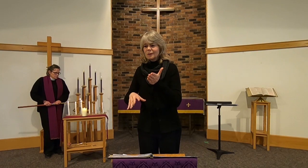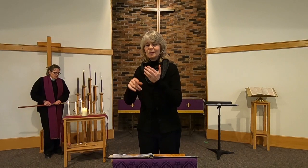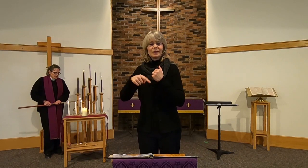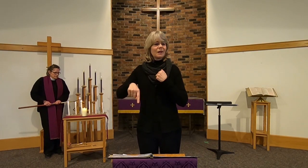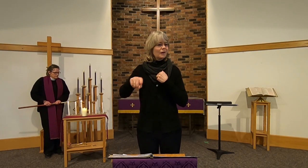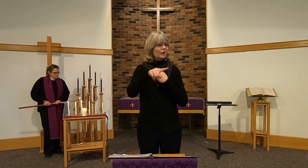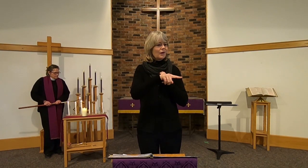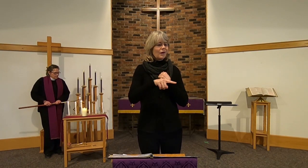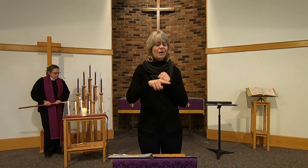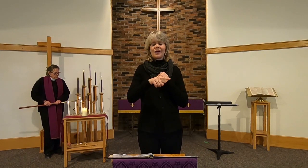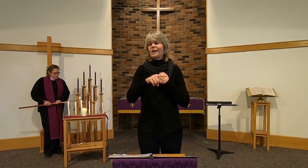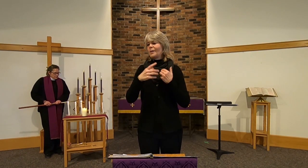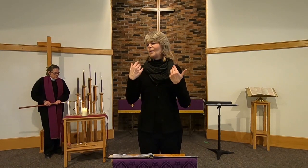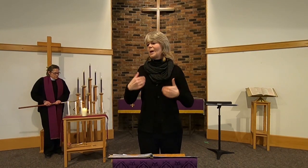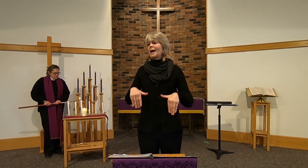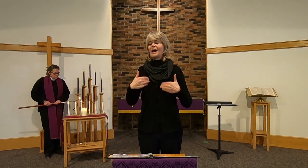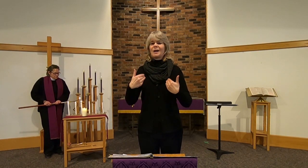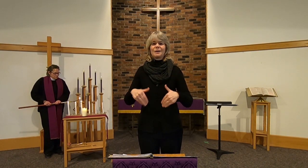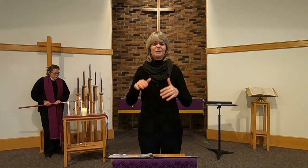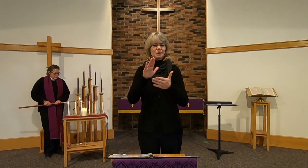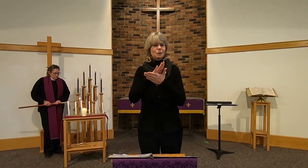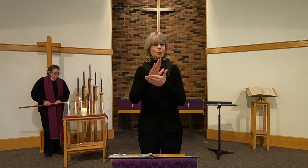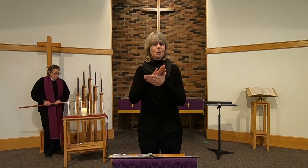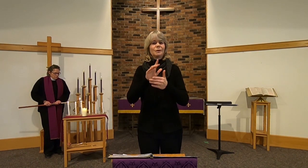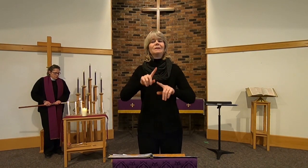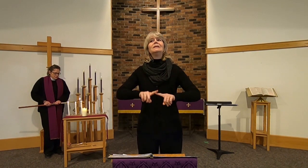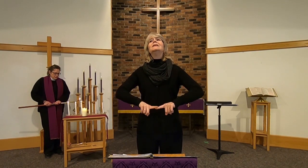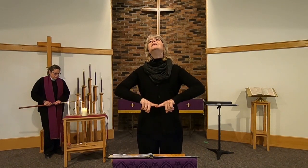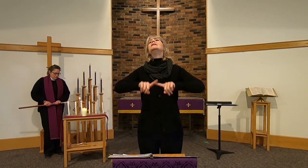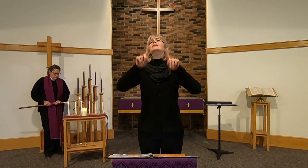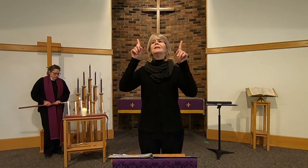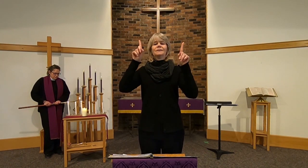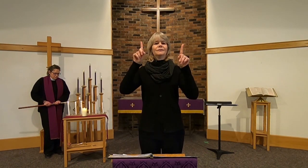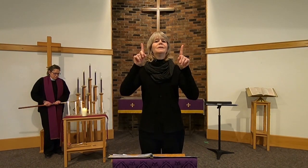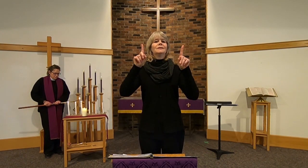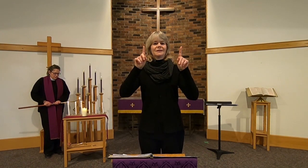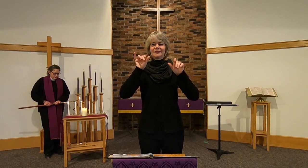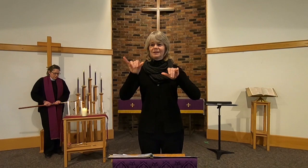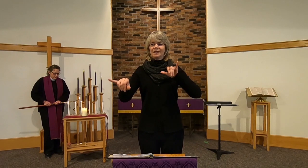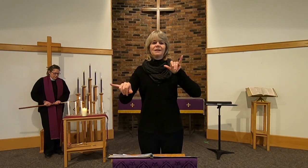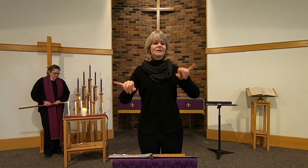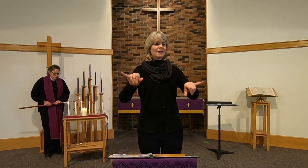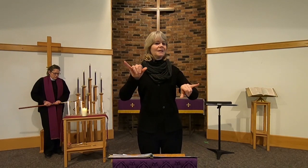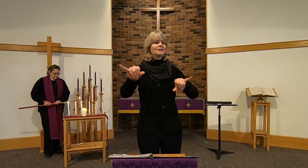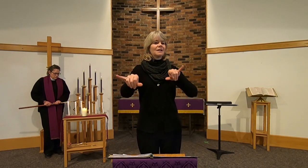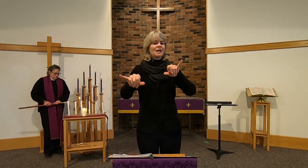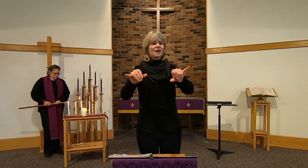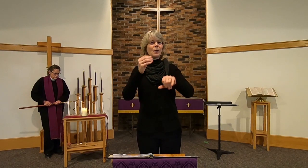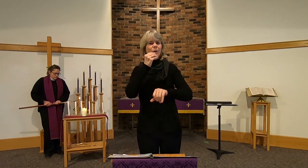experiencing school in a very different way for most everyone.